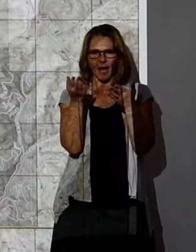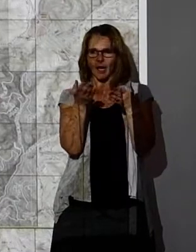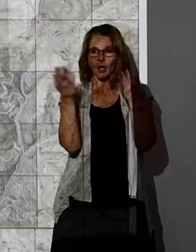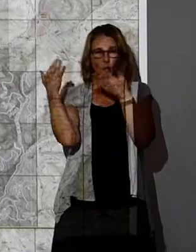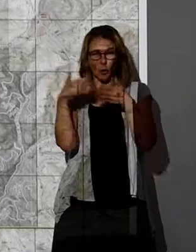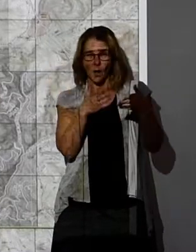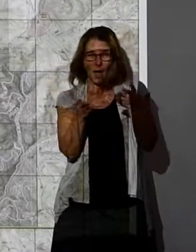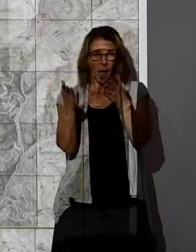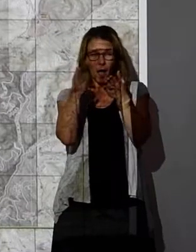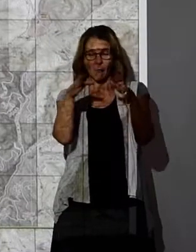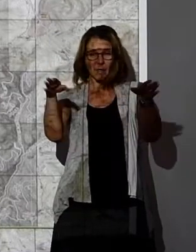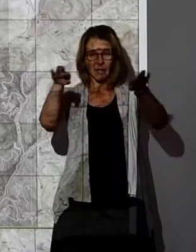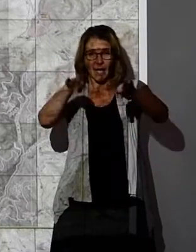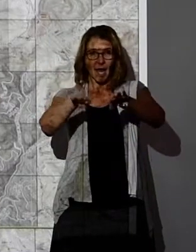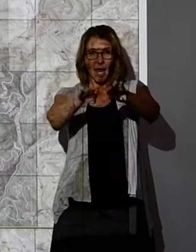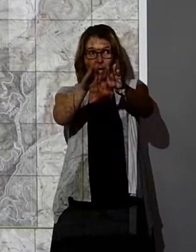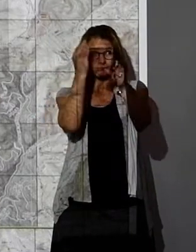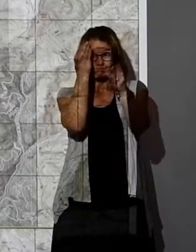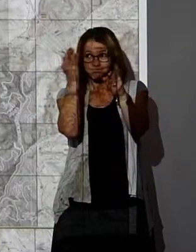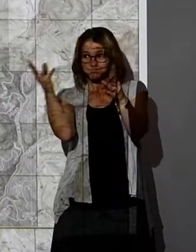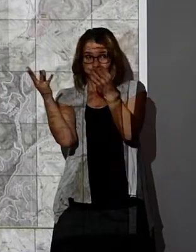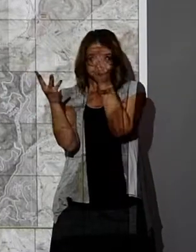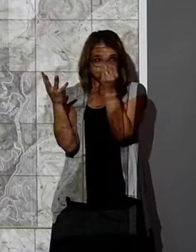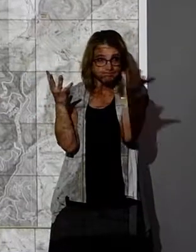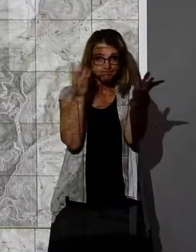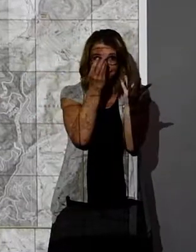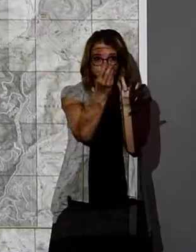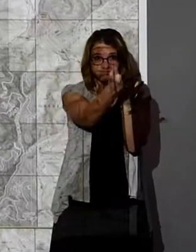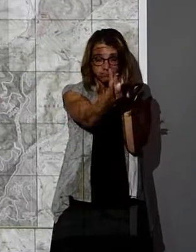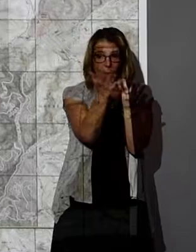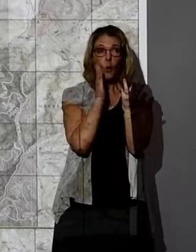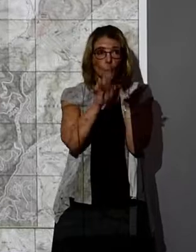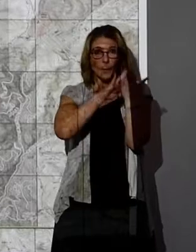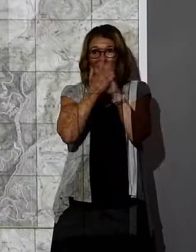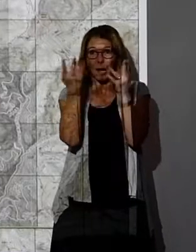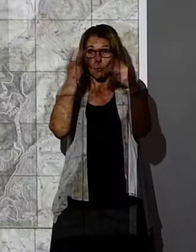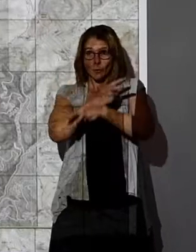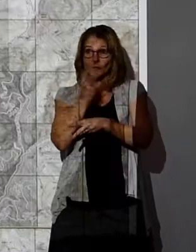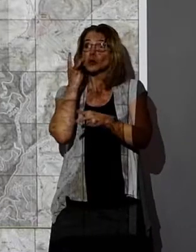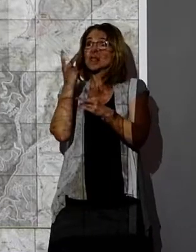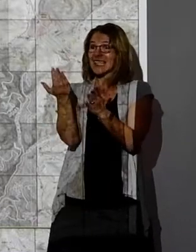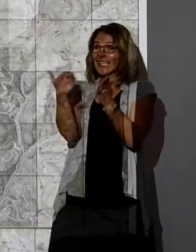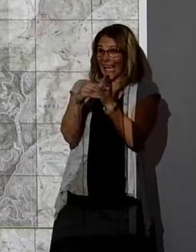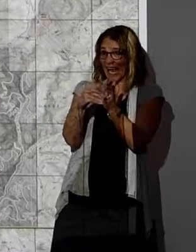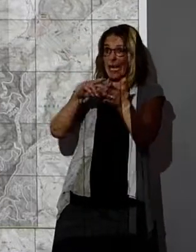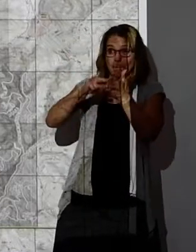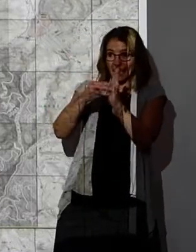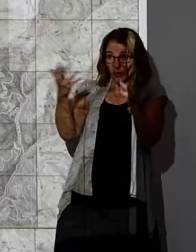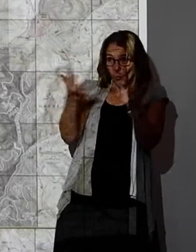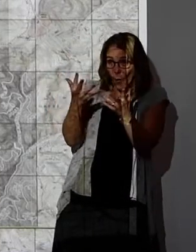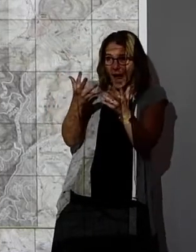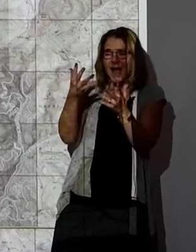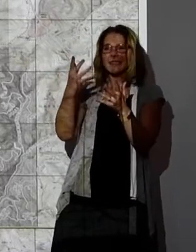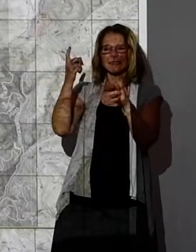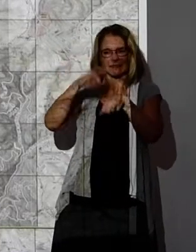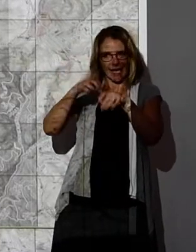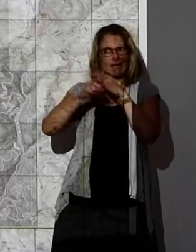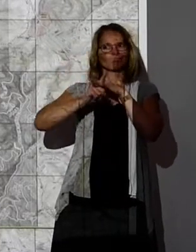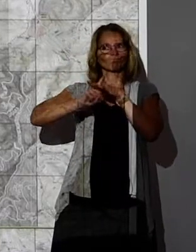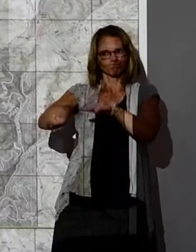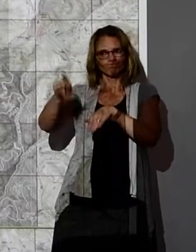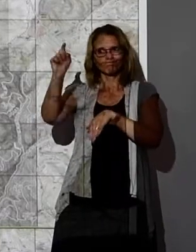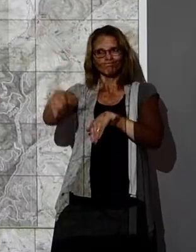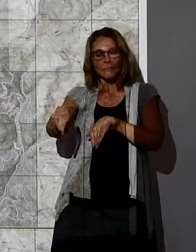with folks, letting them know it's going to get worse. And if you see us again, it's time to go. So that's what we